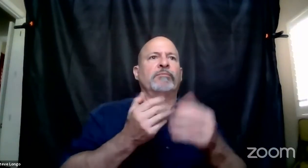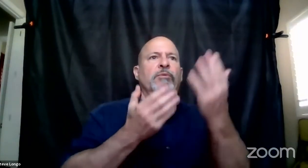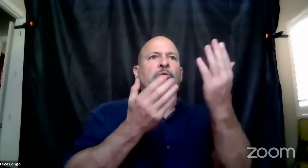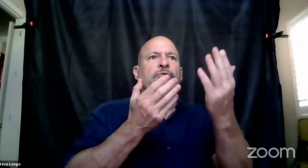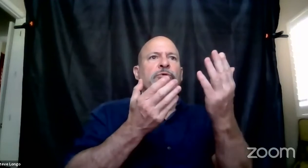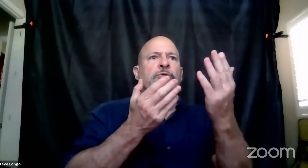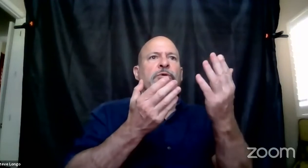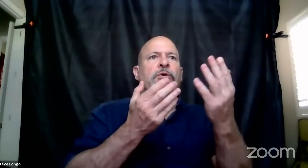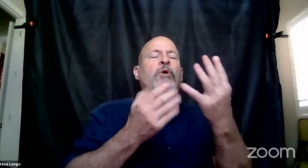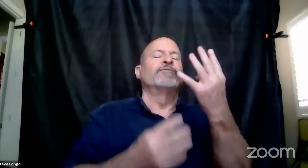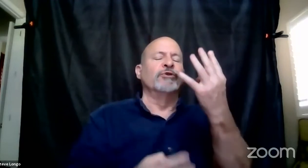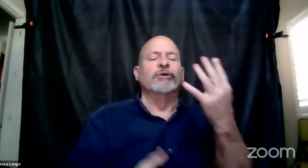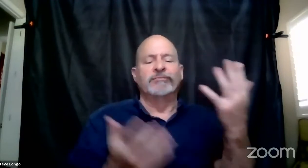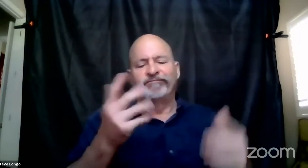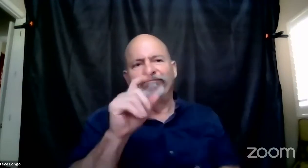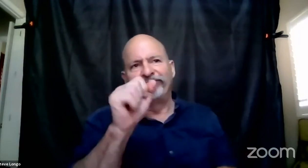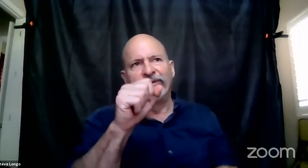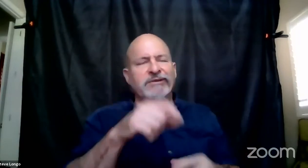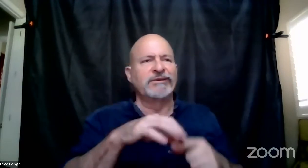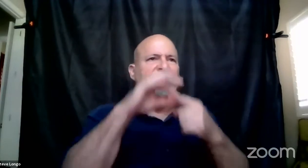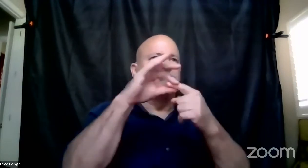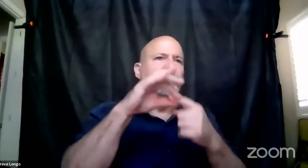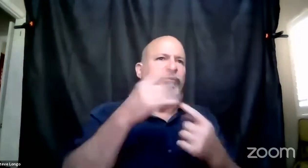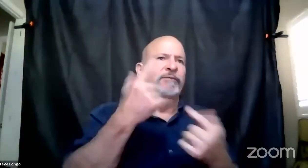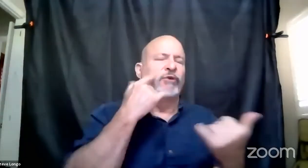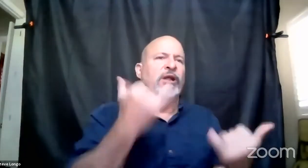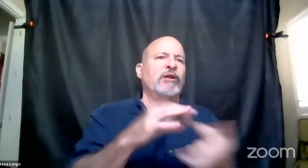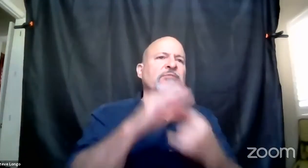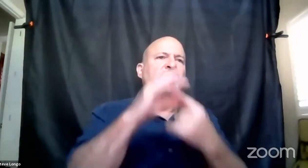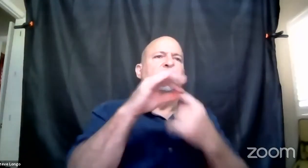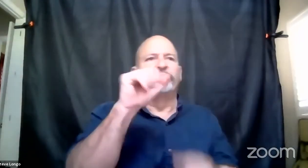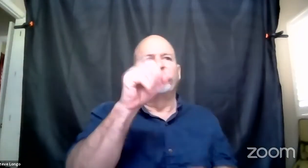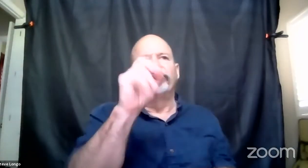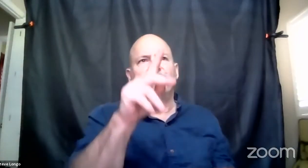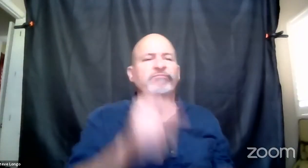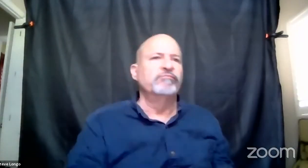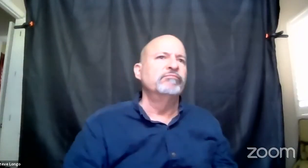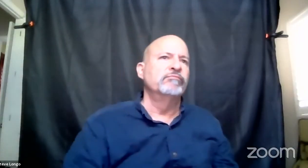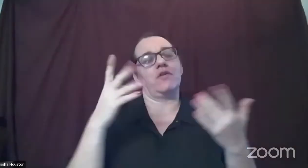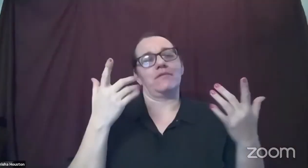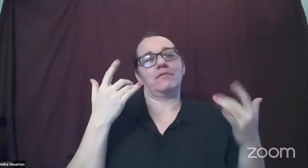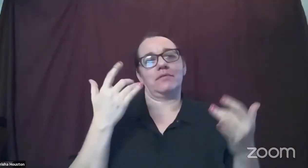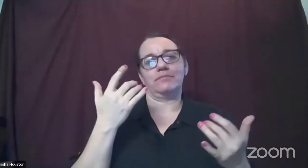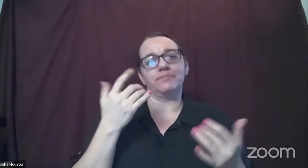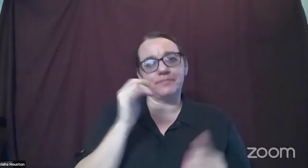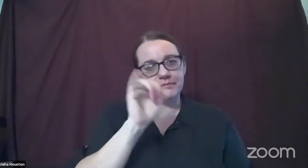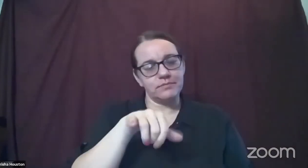we need another board member to make a motion and not the president.